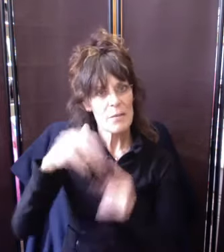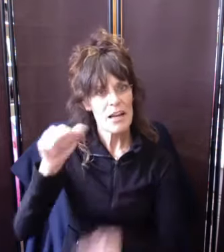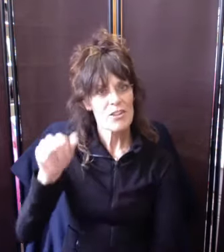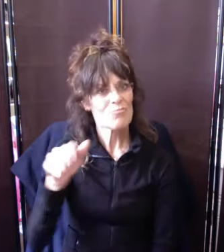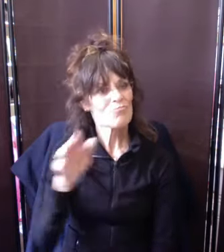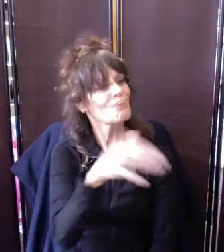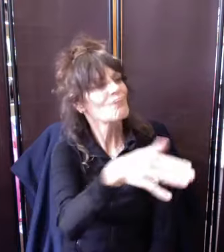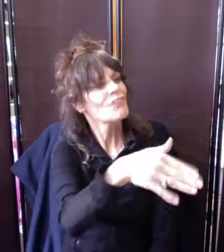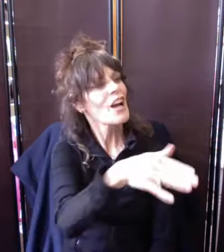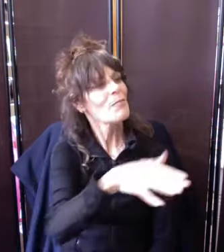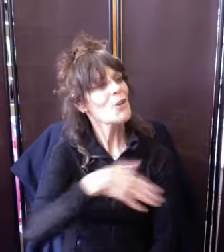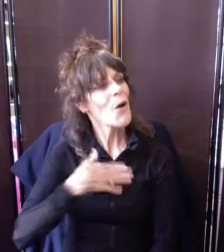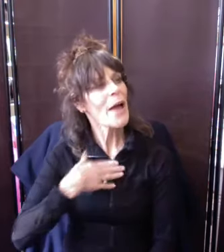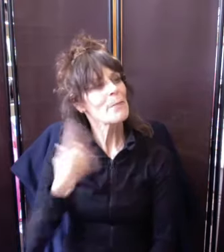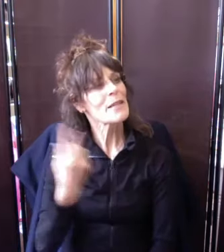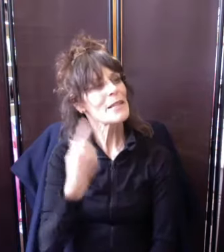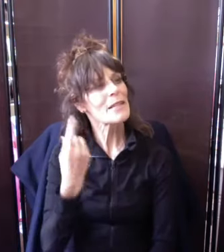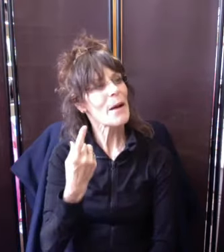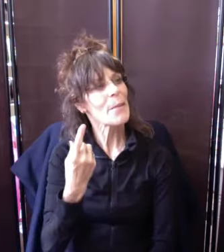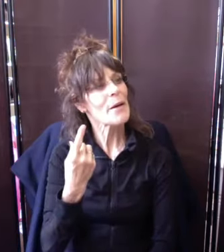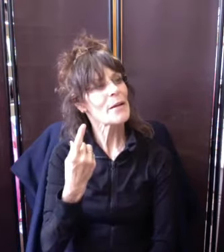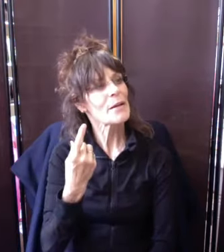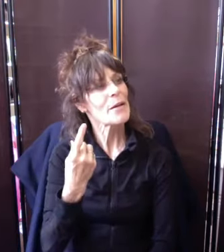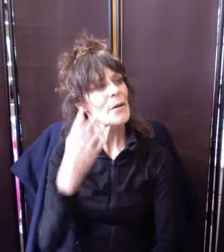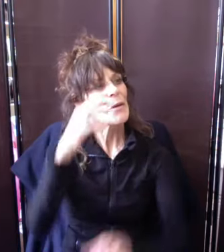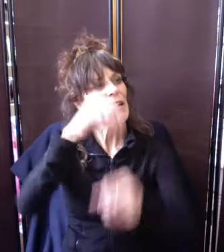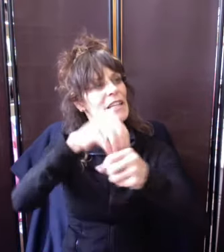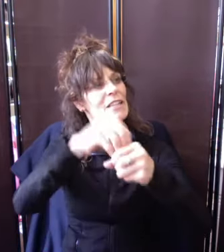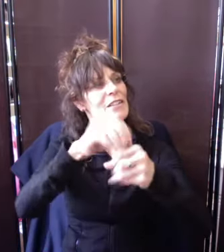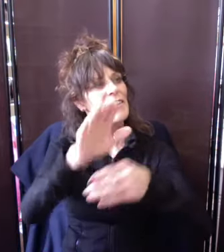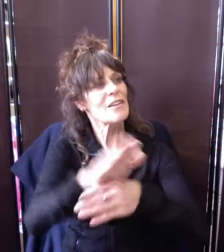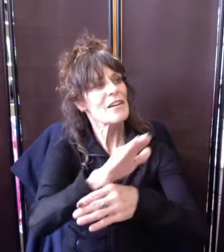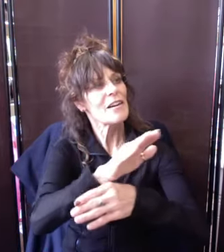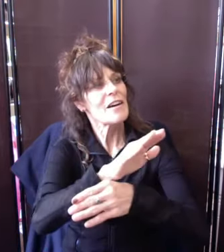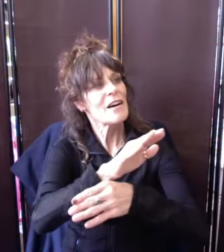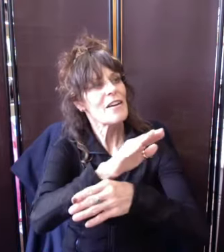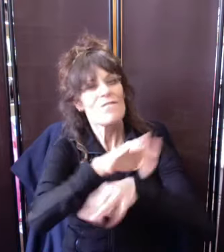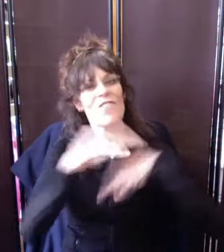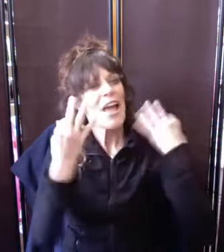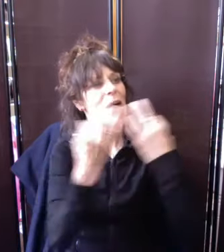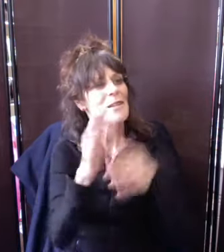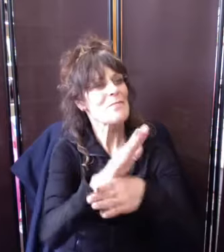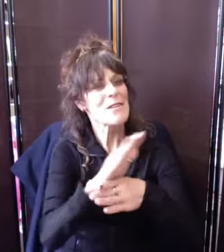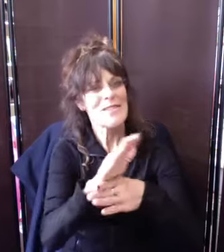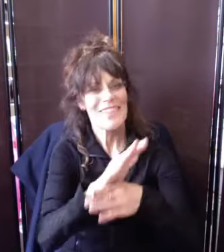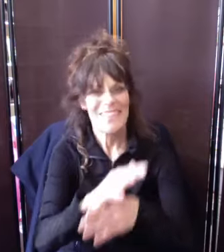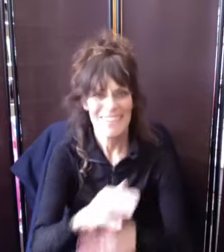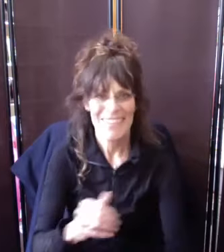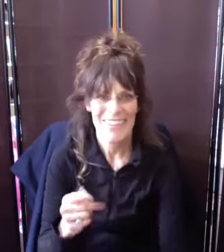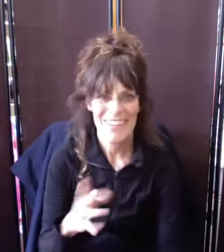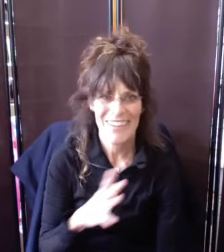so glad somebody else went into the family business. I'm like, oh, okay. But she's right, because that's what we